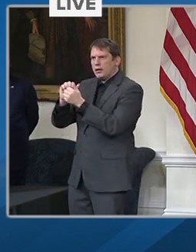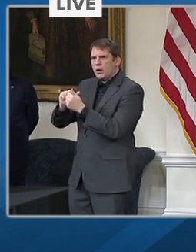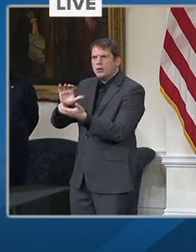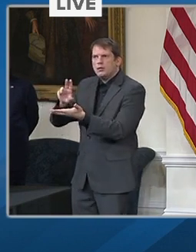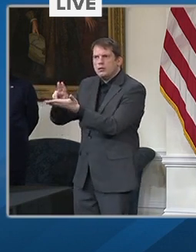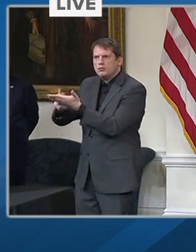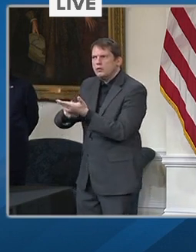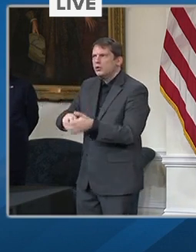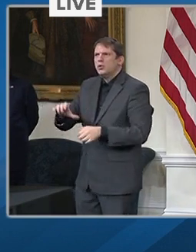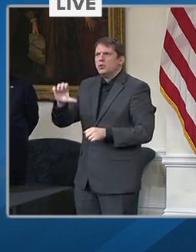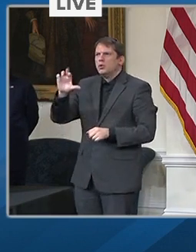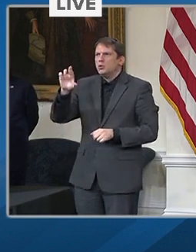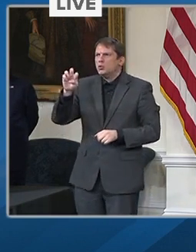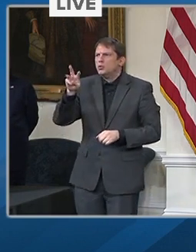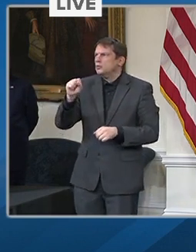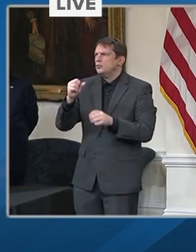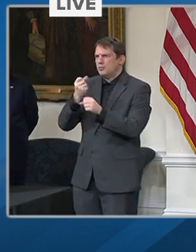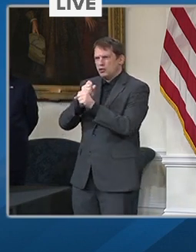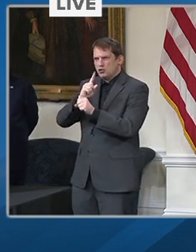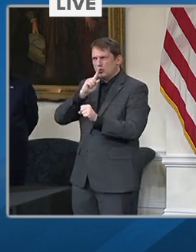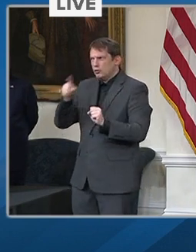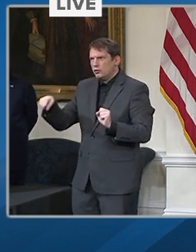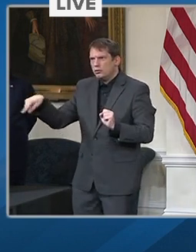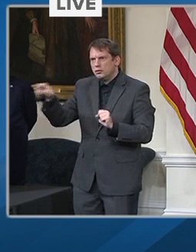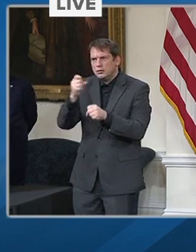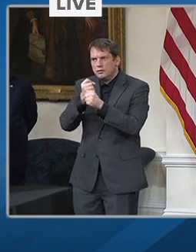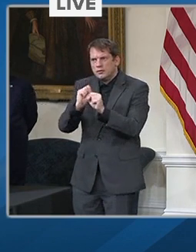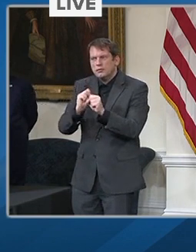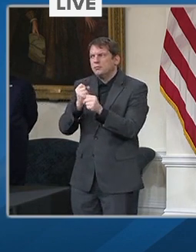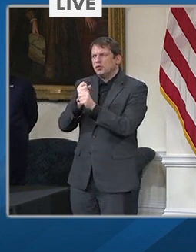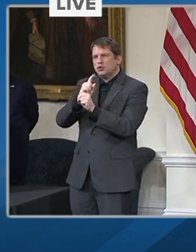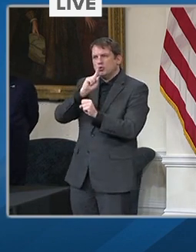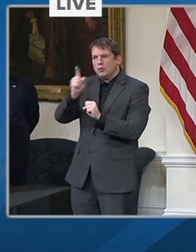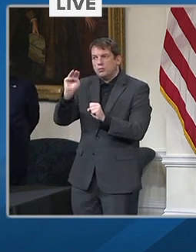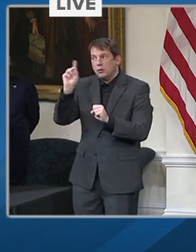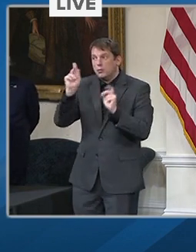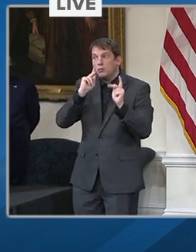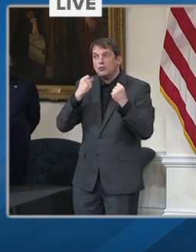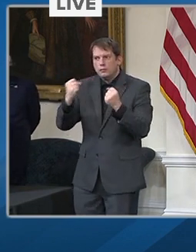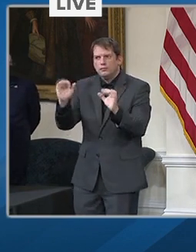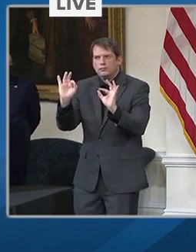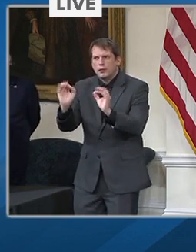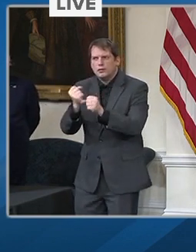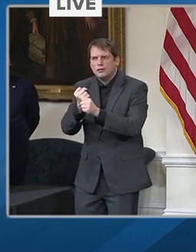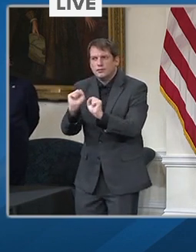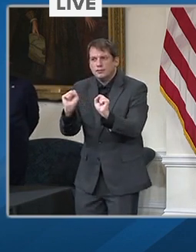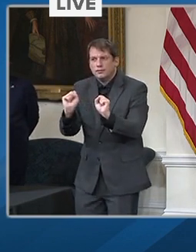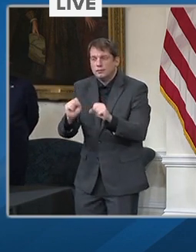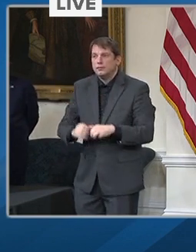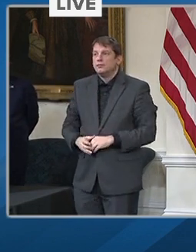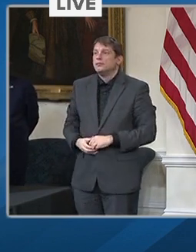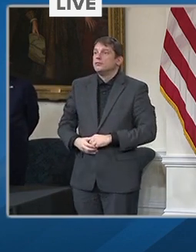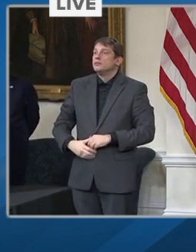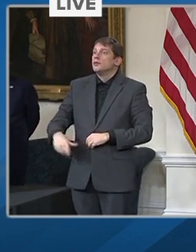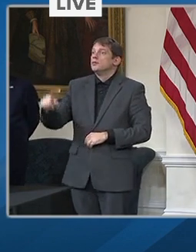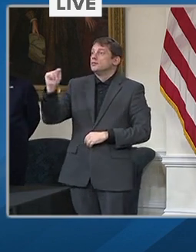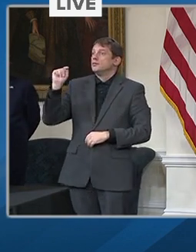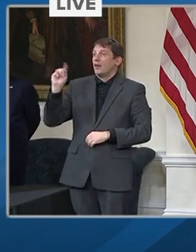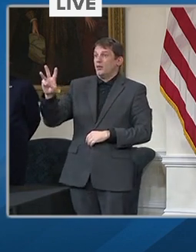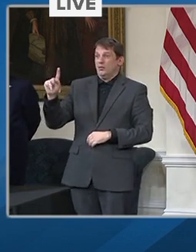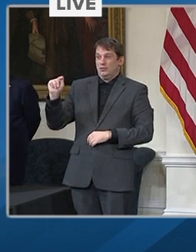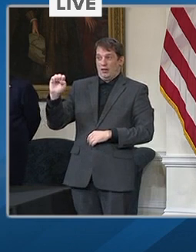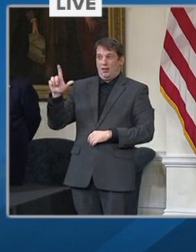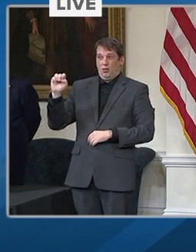a significant amount of our workforce is teleworking, you can't run a transportation workforce without frontline workers who